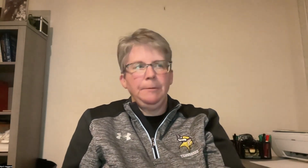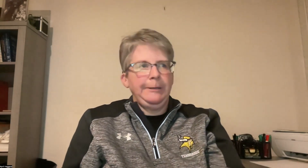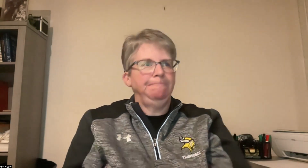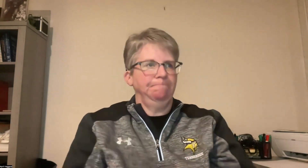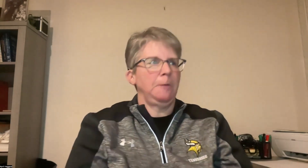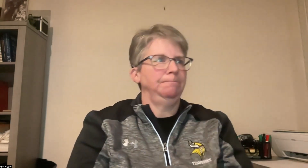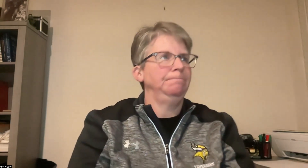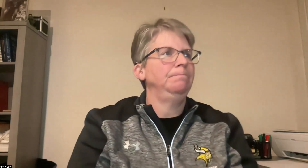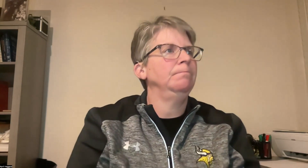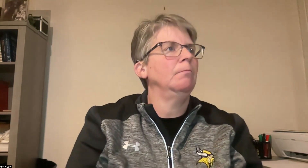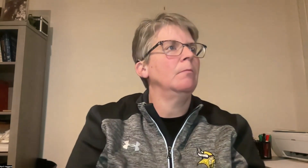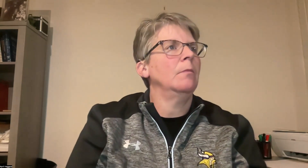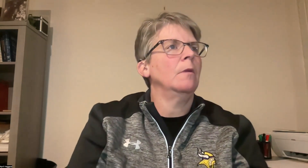and do some bidding that night.